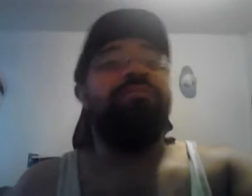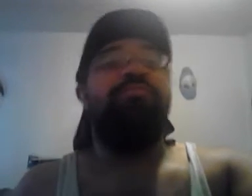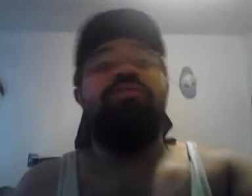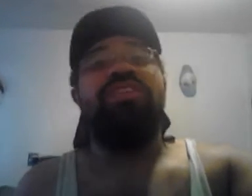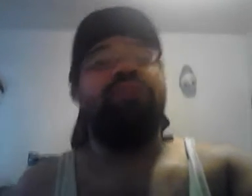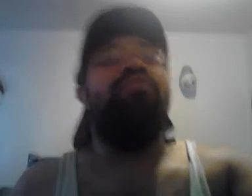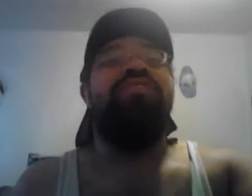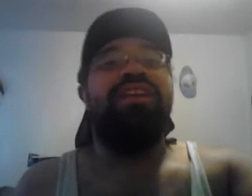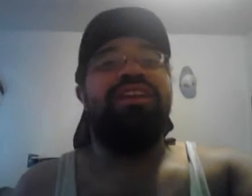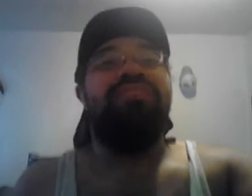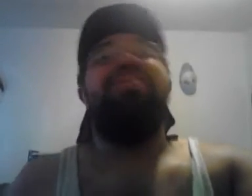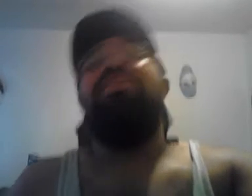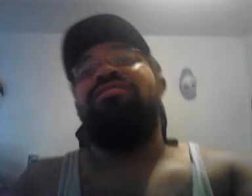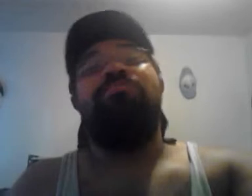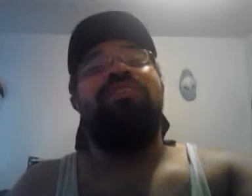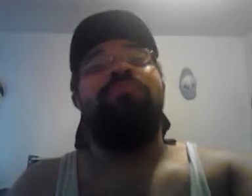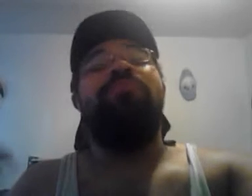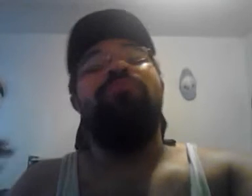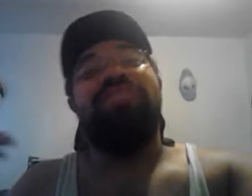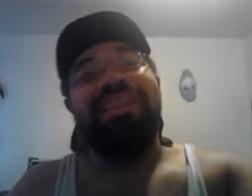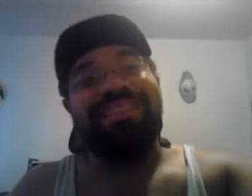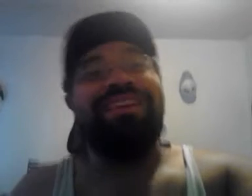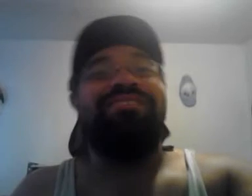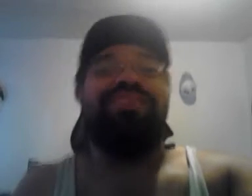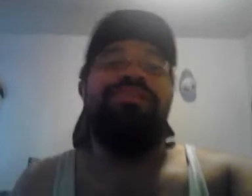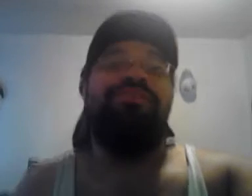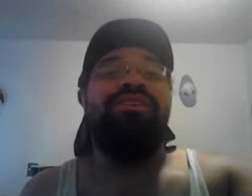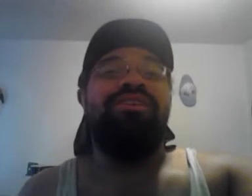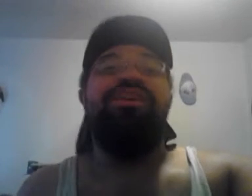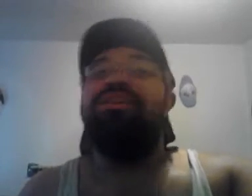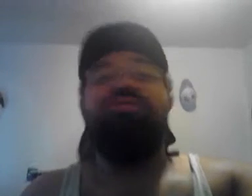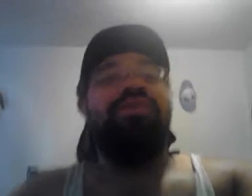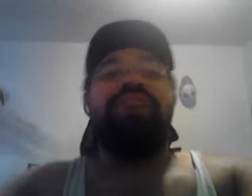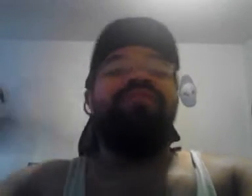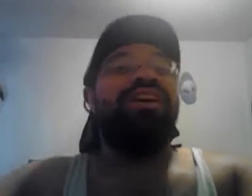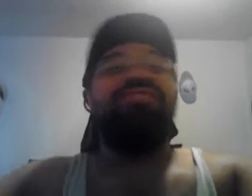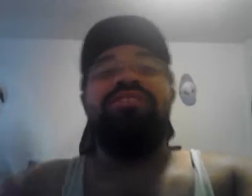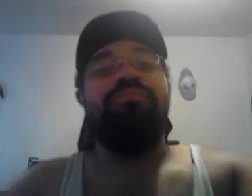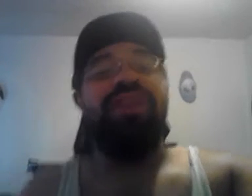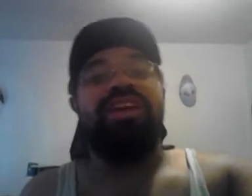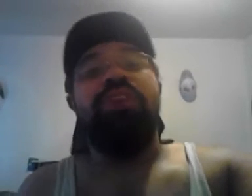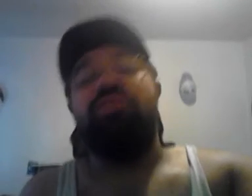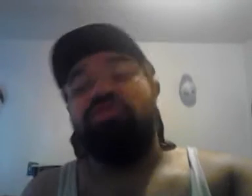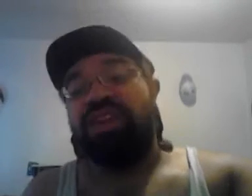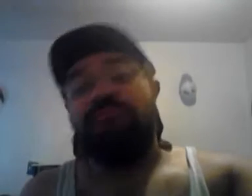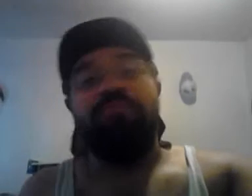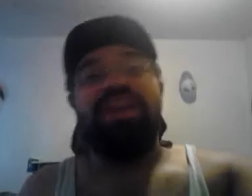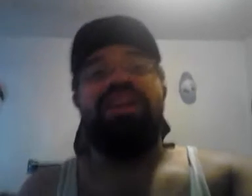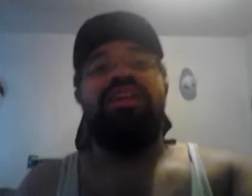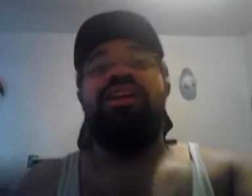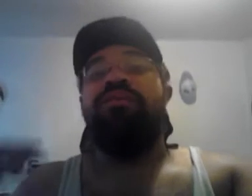what they want to hear instead of tell people what they need to hear. You got to fake it till you make it, but you can't make it